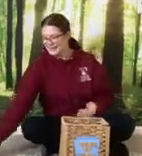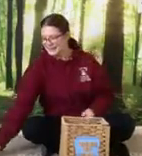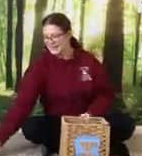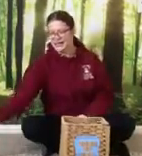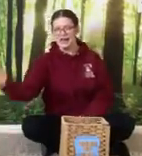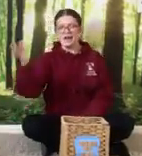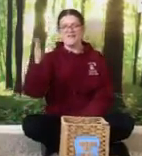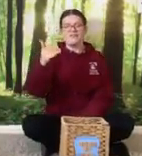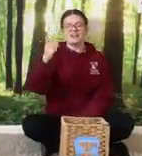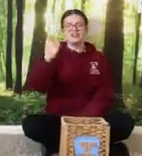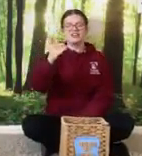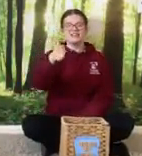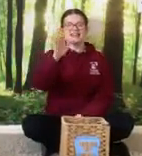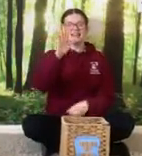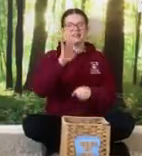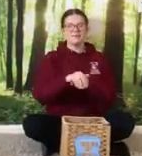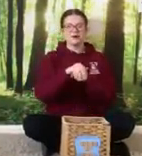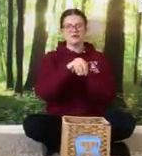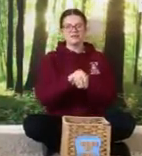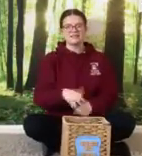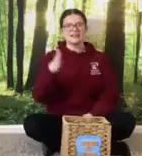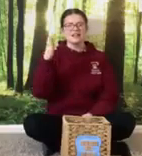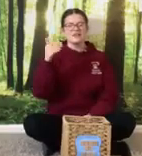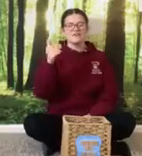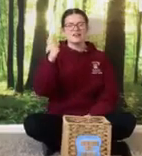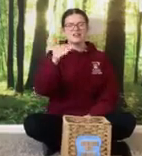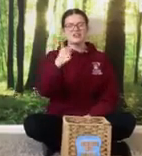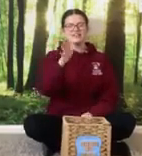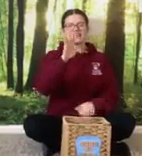The fish is in the box. The fish is in